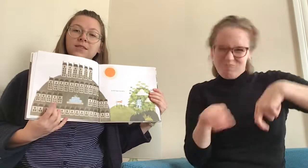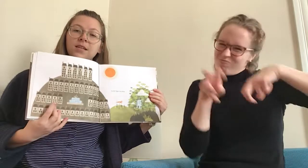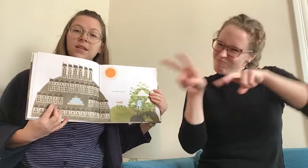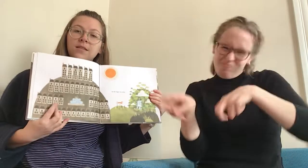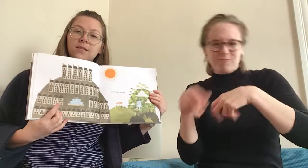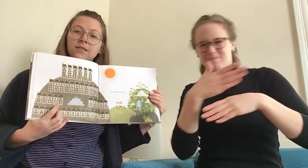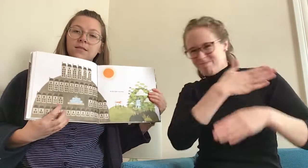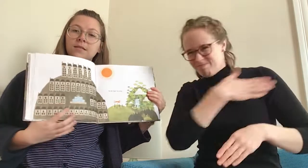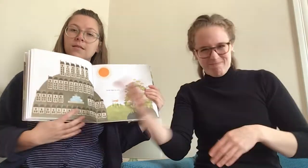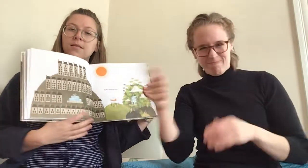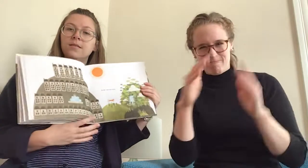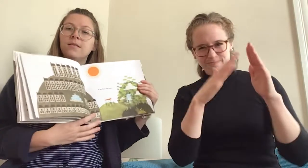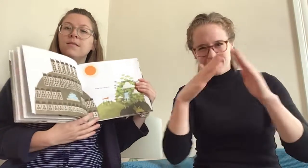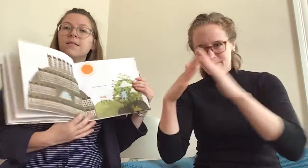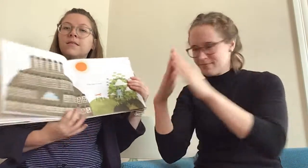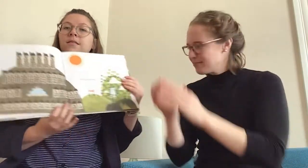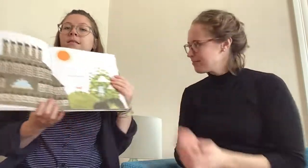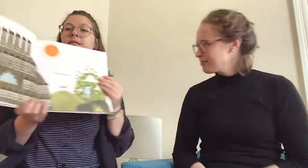left the city,